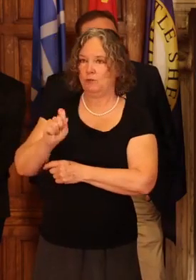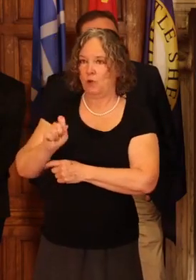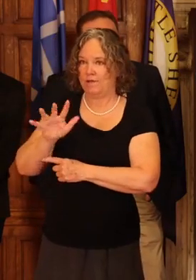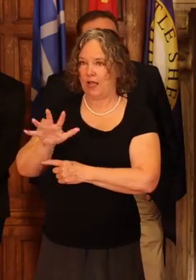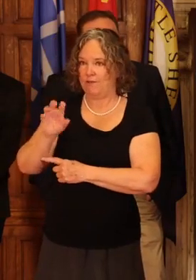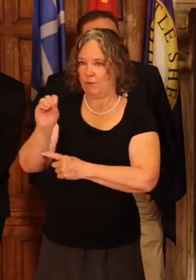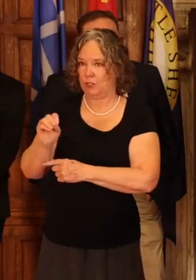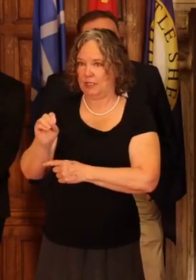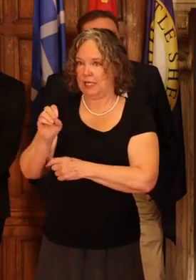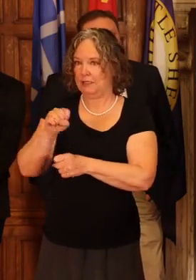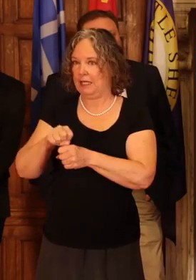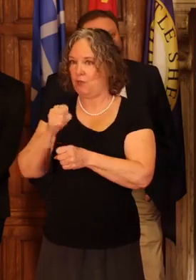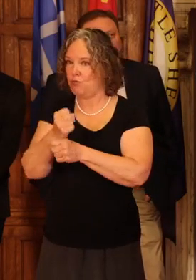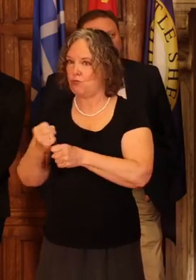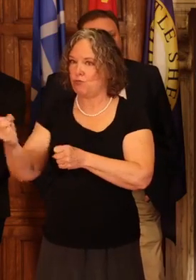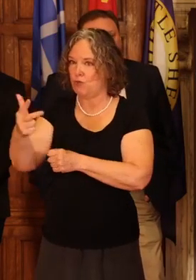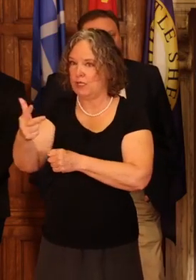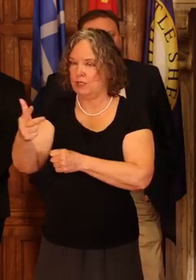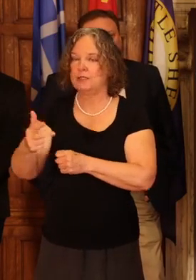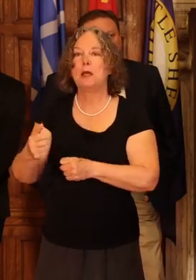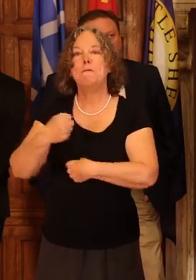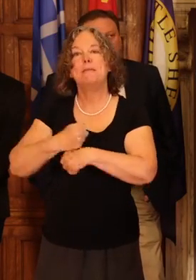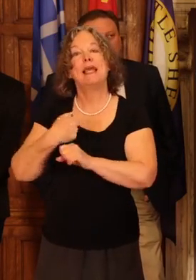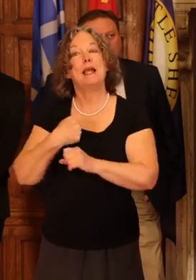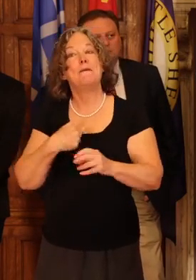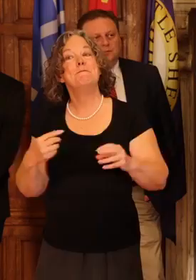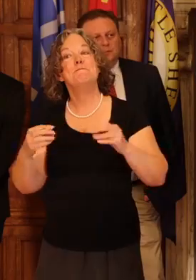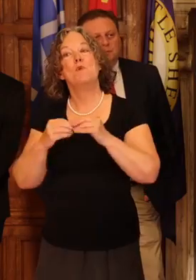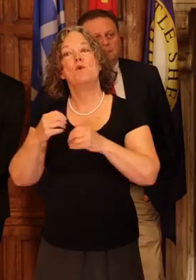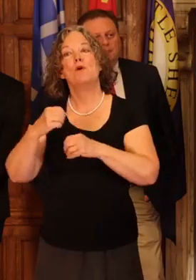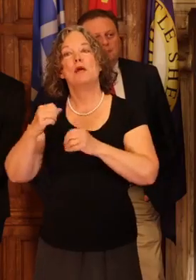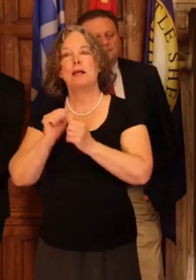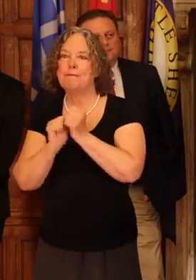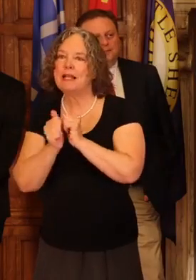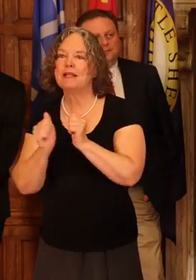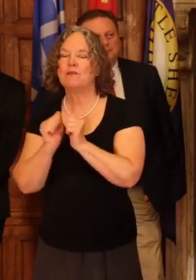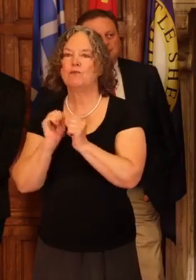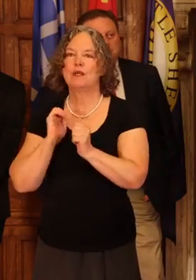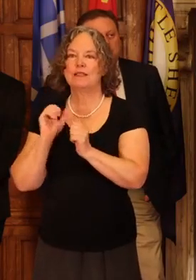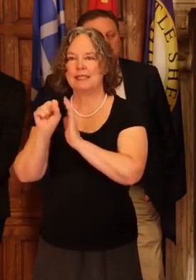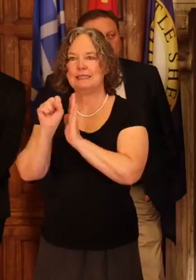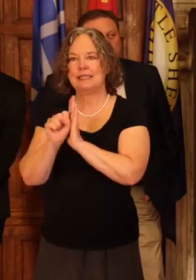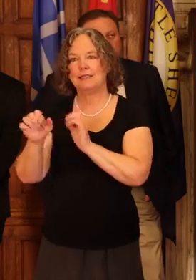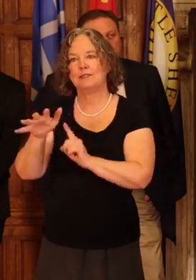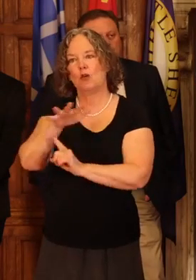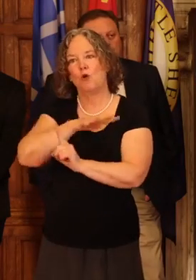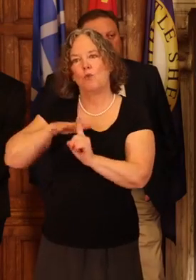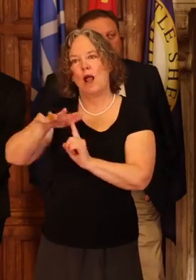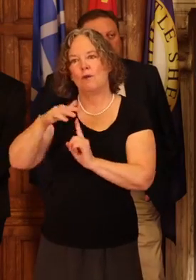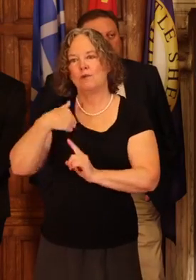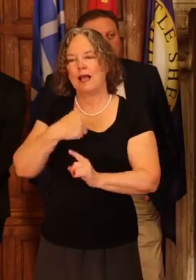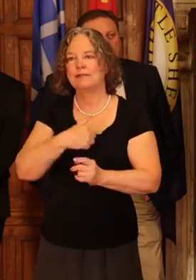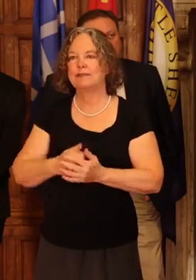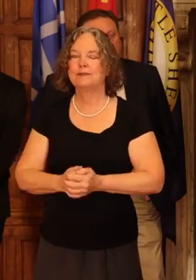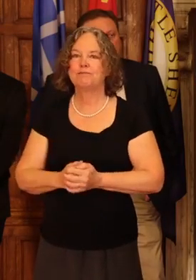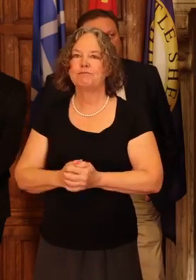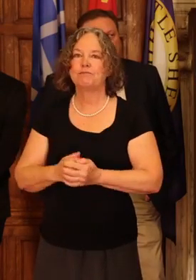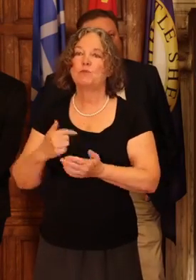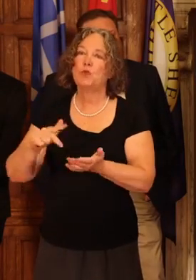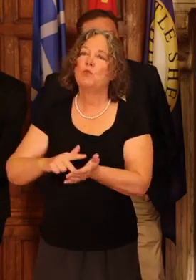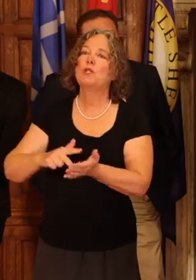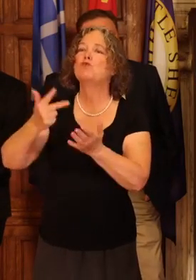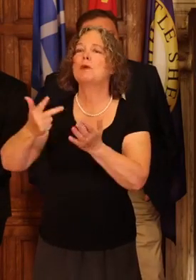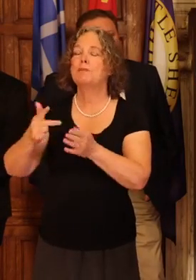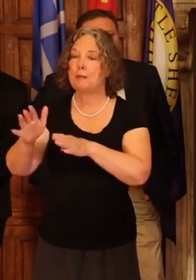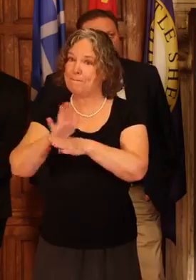in 2024, making us more competitive with our neighbors in the Rocky Mountain West. We tripled the